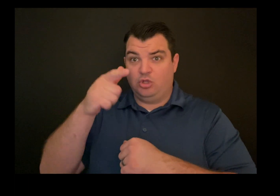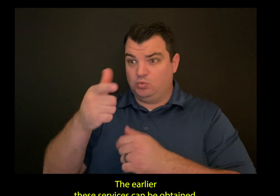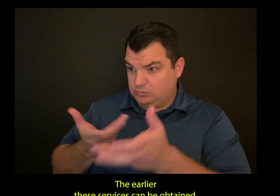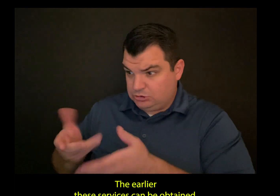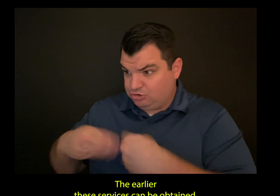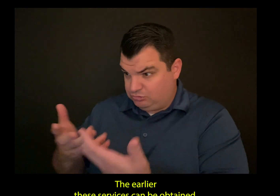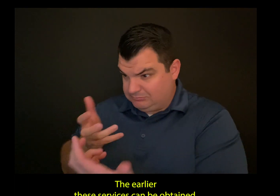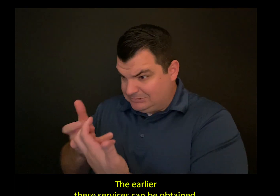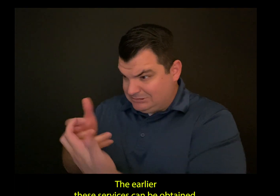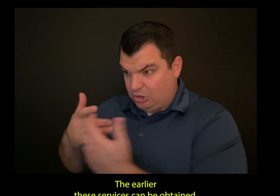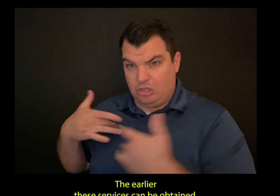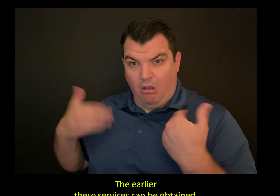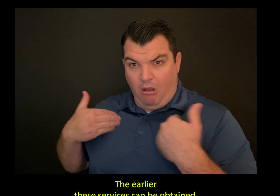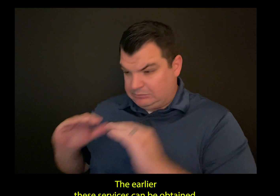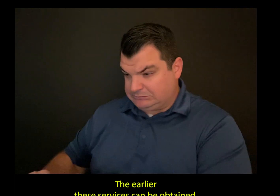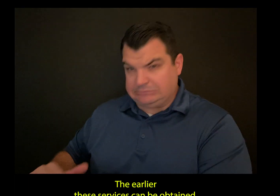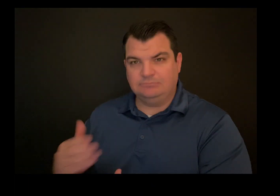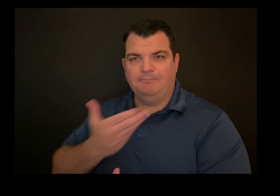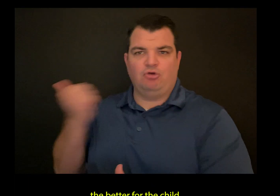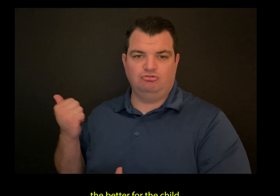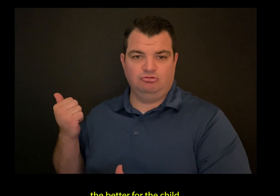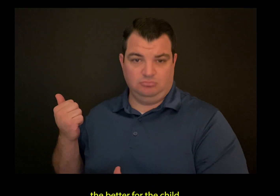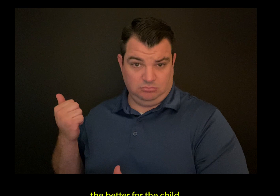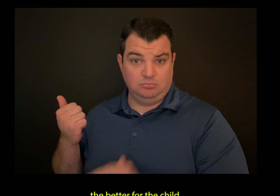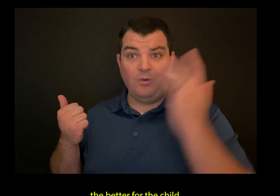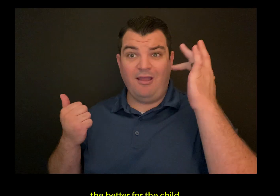The earlier these services can be obtained, the better for the child.